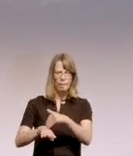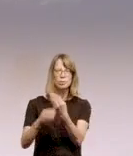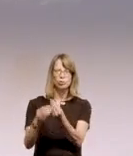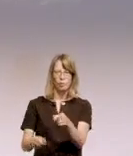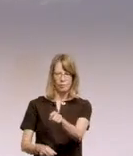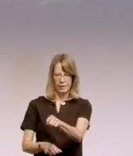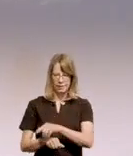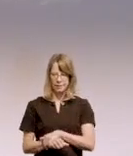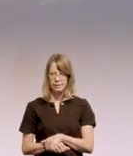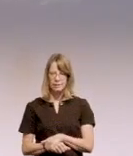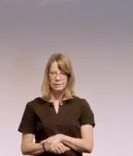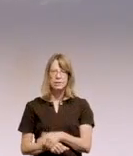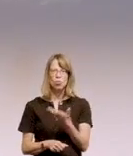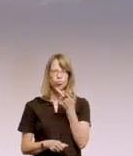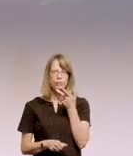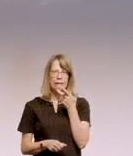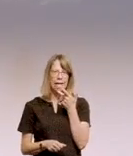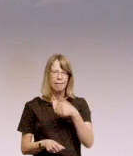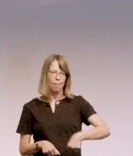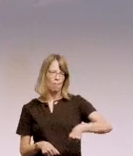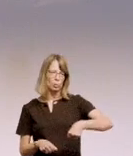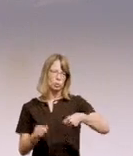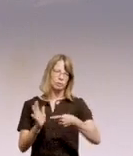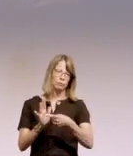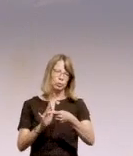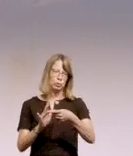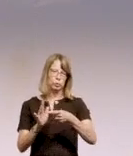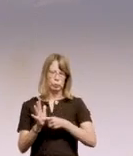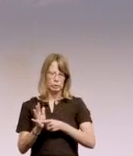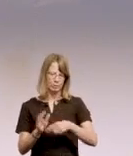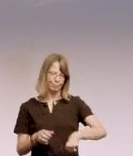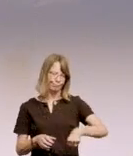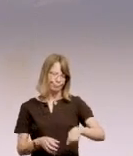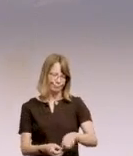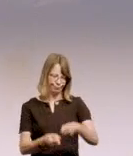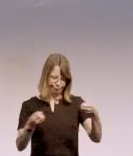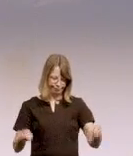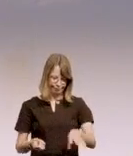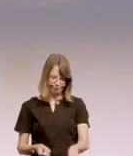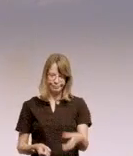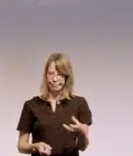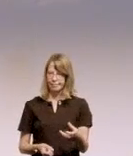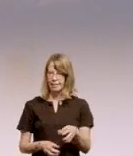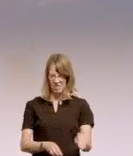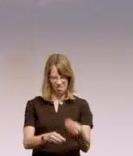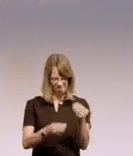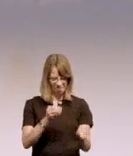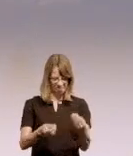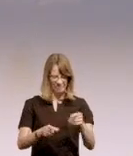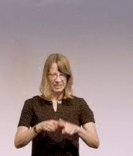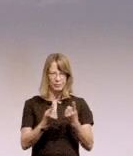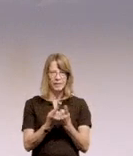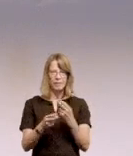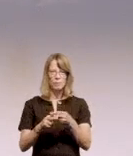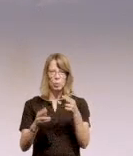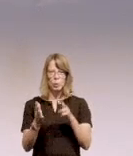So I mentioned that we have a toolkit. So this is the toolkit that we used working on the NDIA, and I'll kind of get to the project in a little